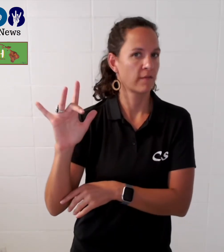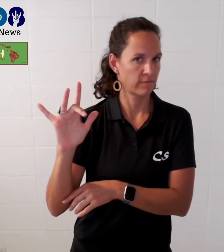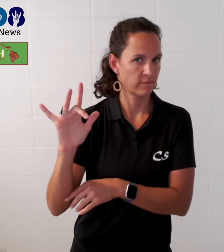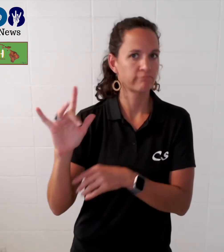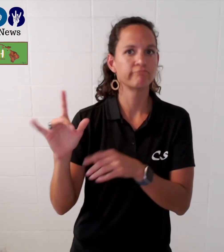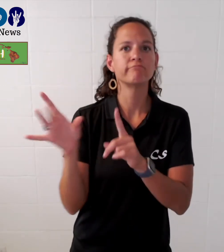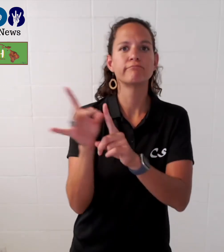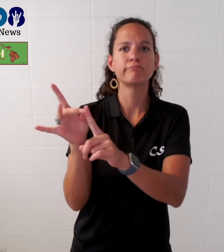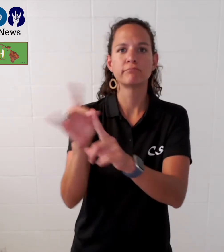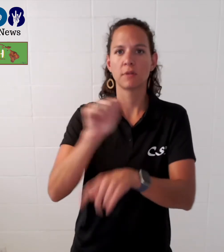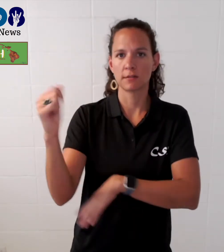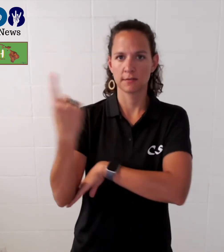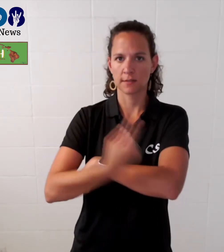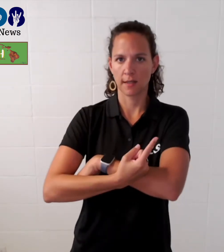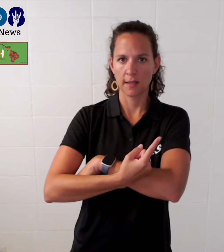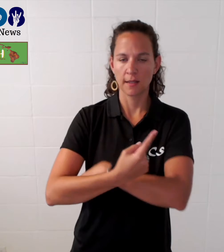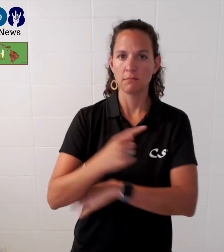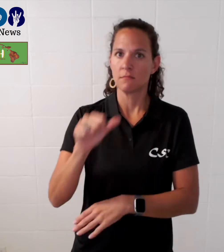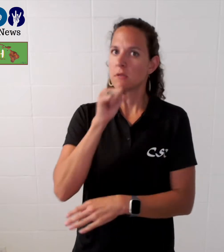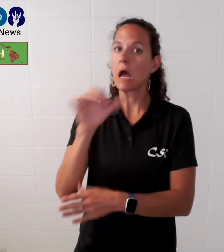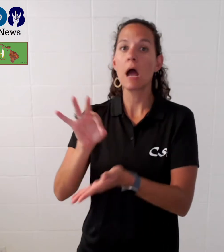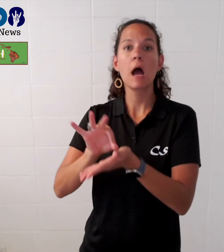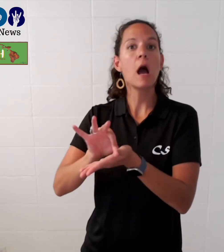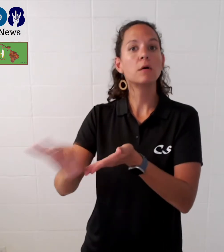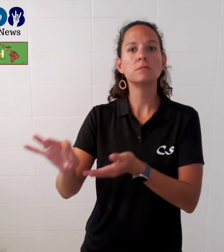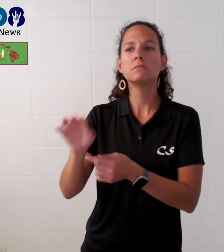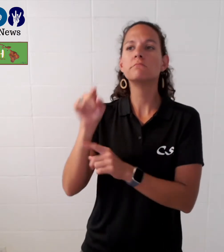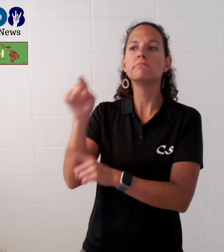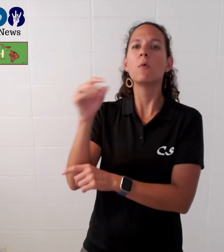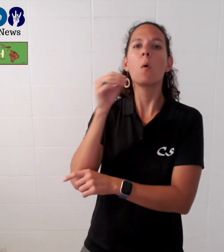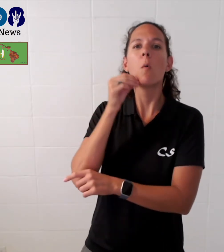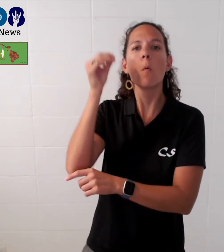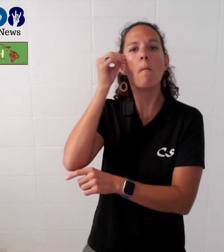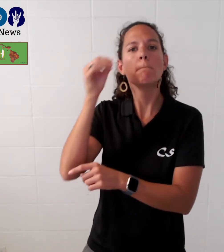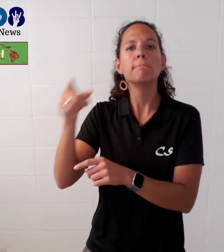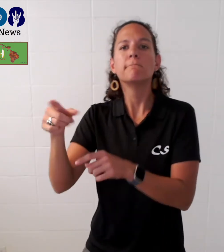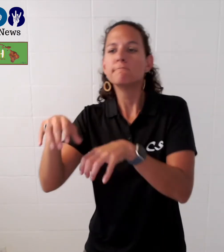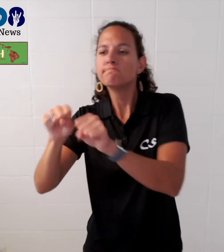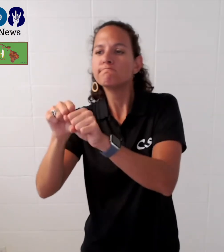925 infected cases a day. This does not include home COVID